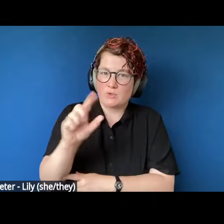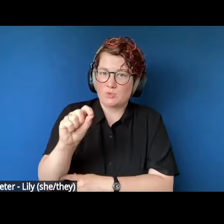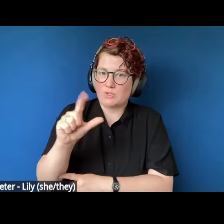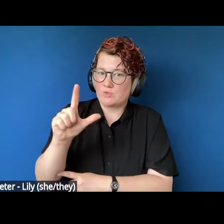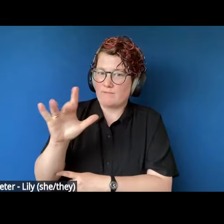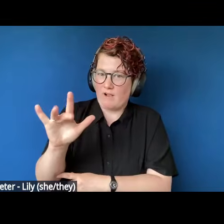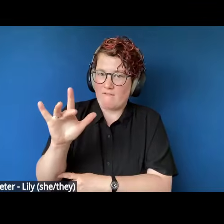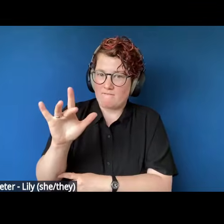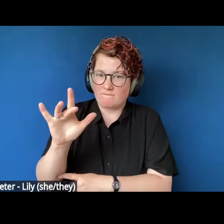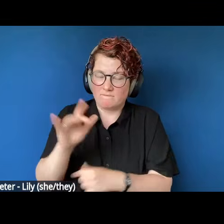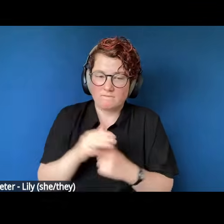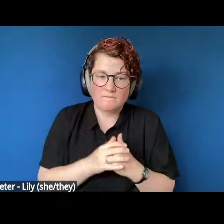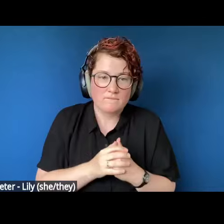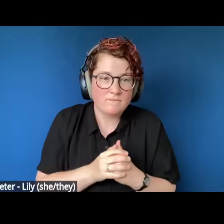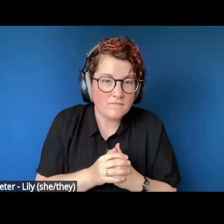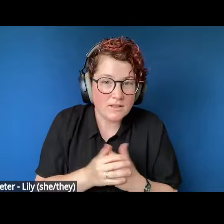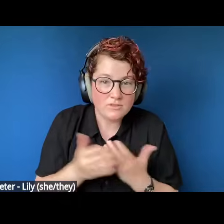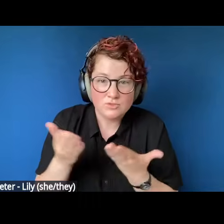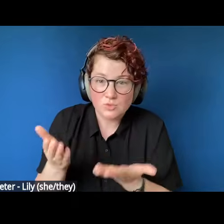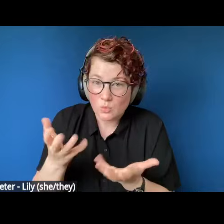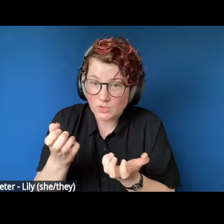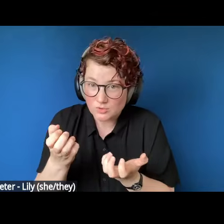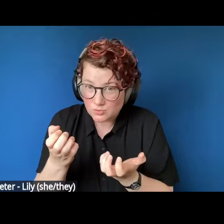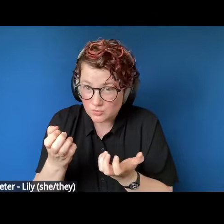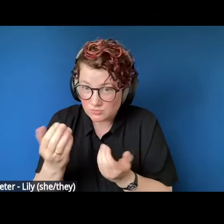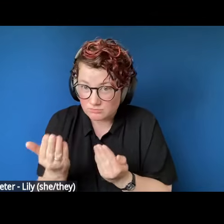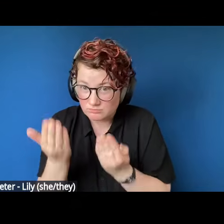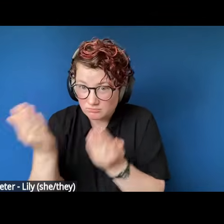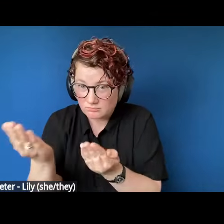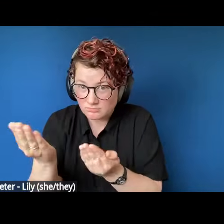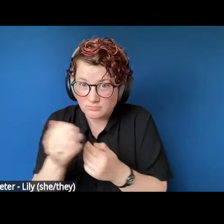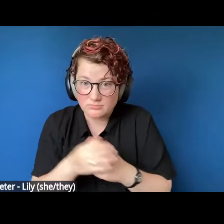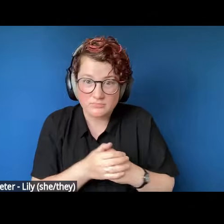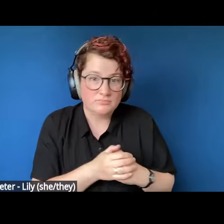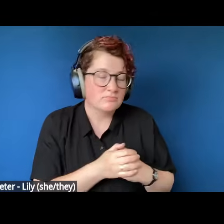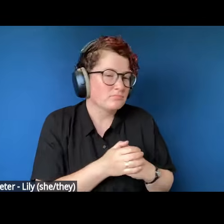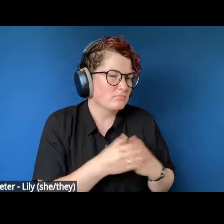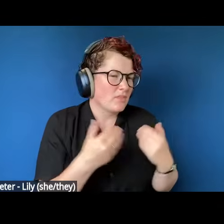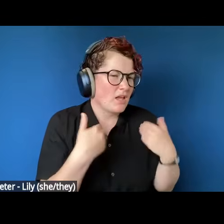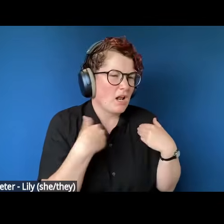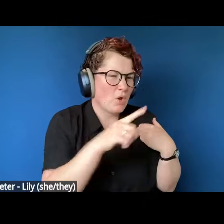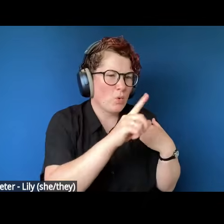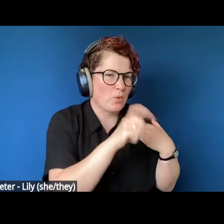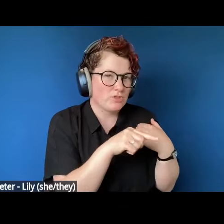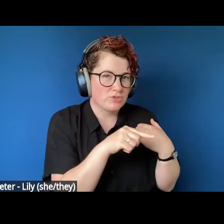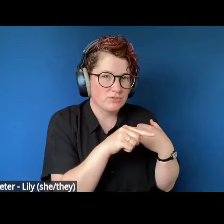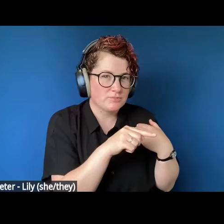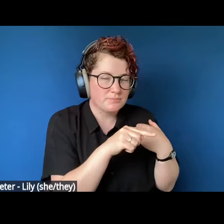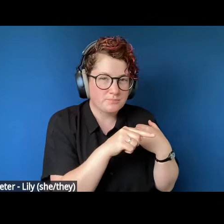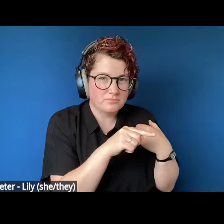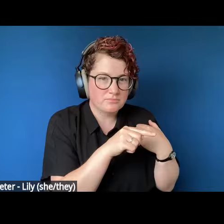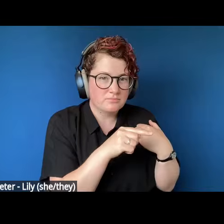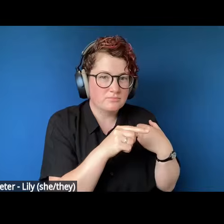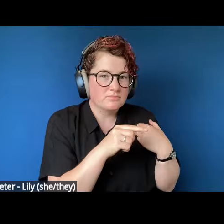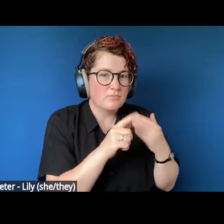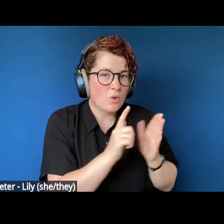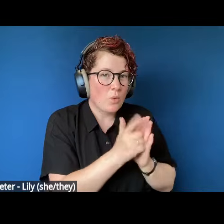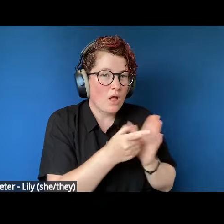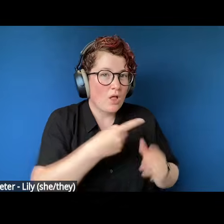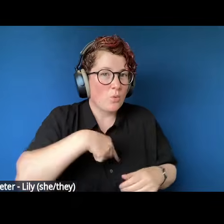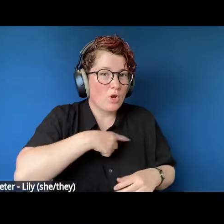And trustee Pincher, would you like to move on motion to that effect? Certainly, and a question, by rescinding it, are we able